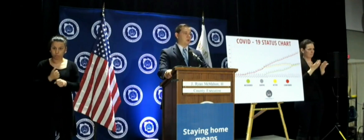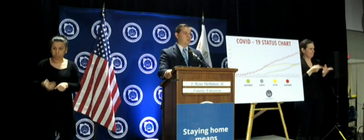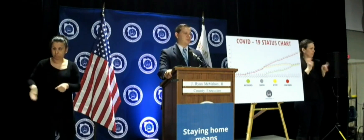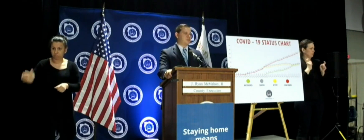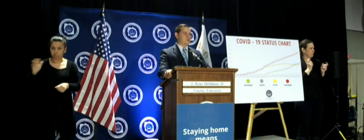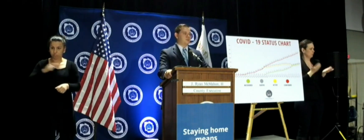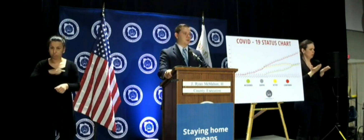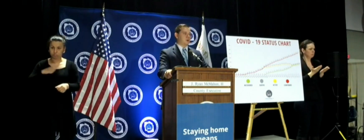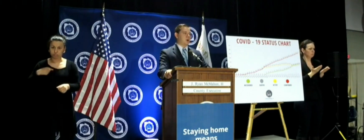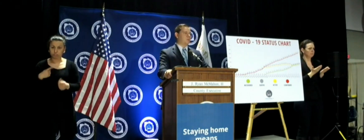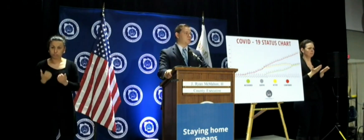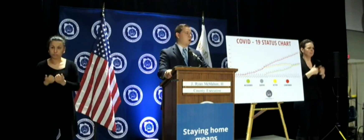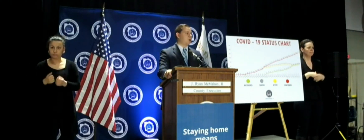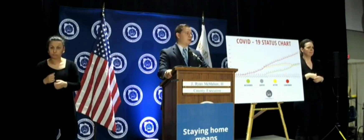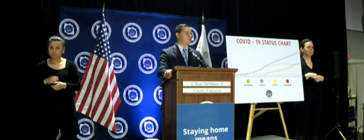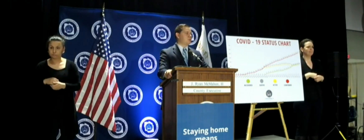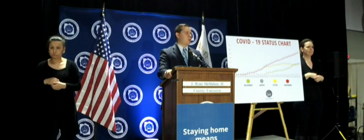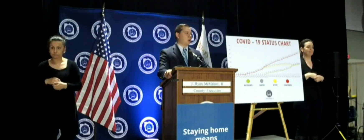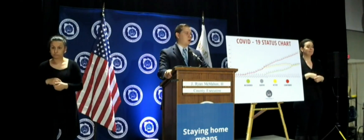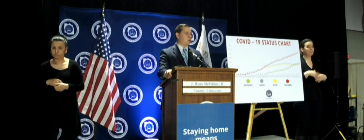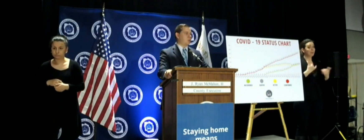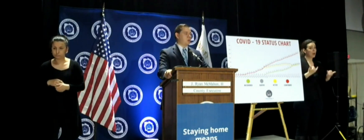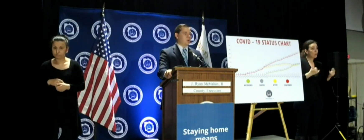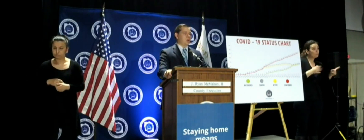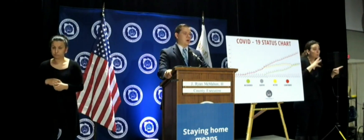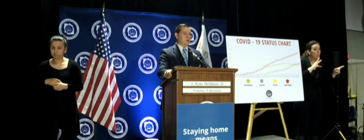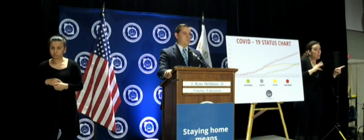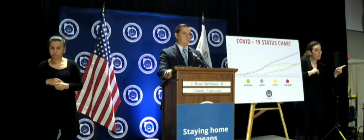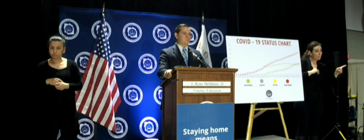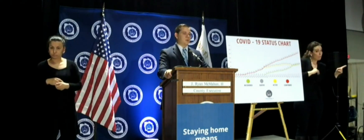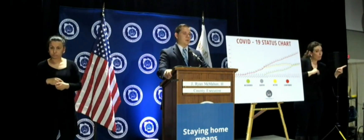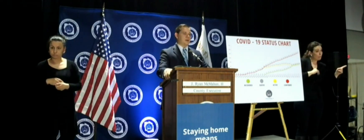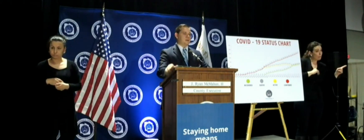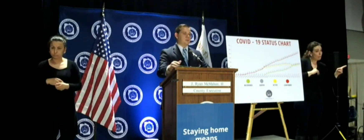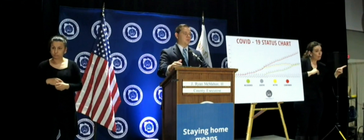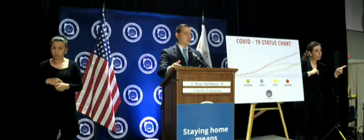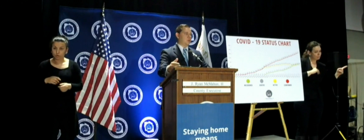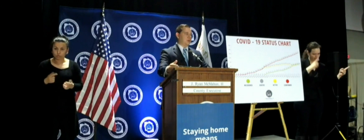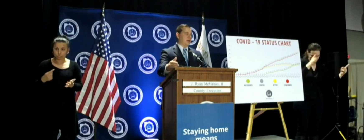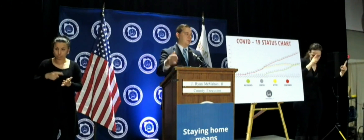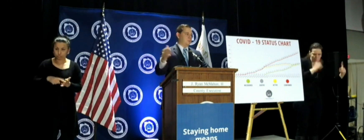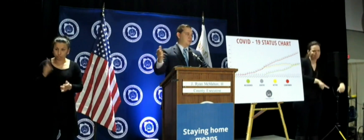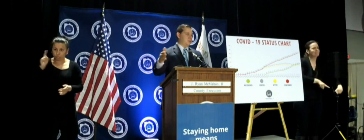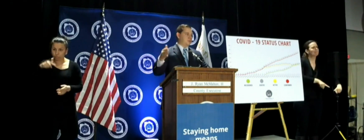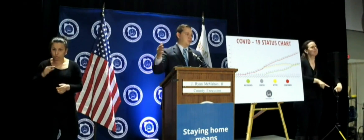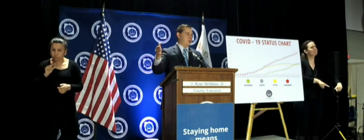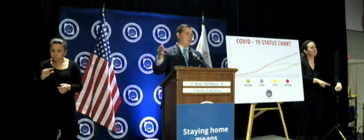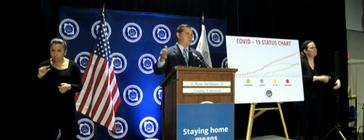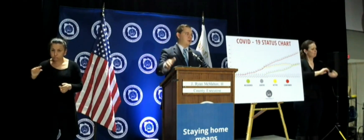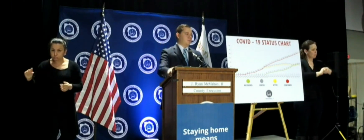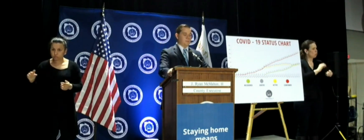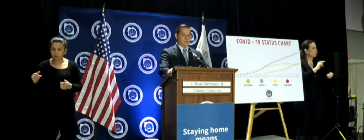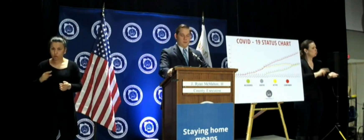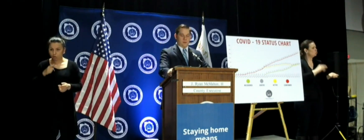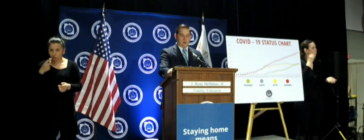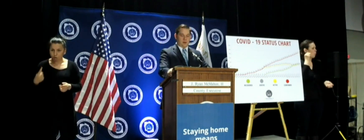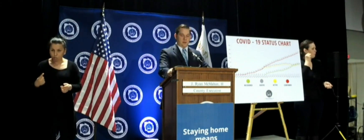running potentially for a couple small kits tomorrow. And then over the weekend, potentially it ramps